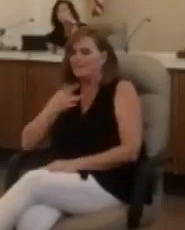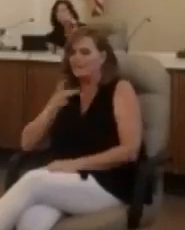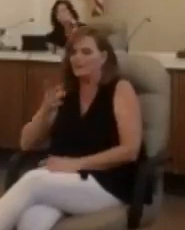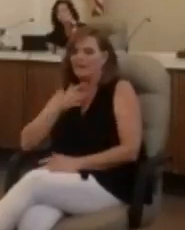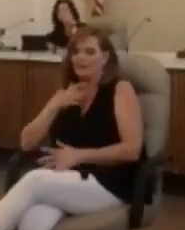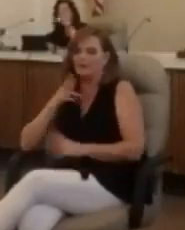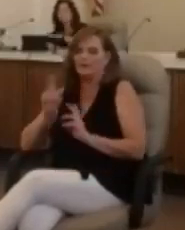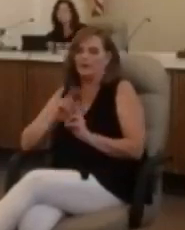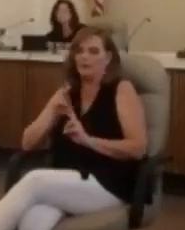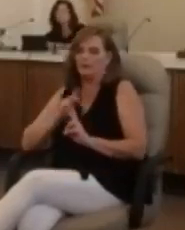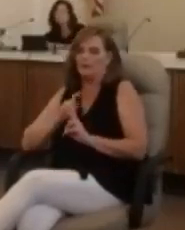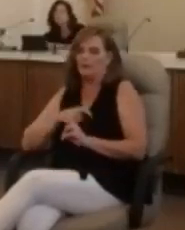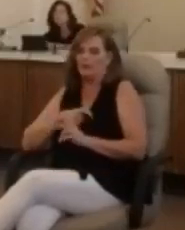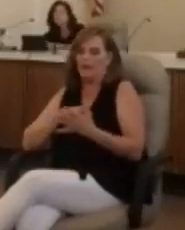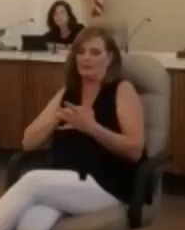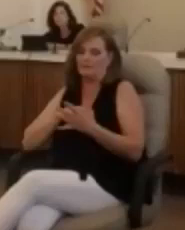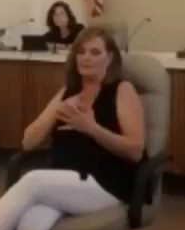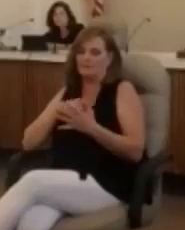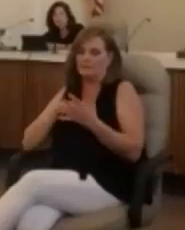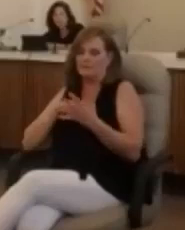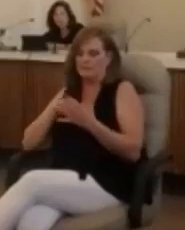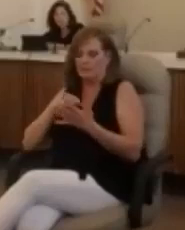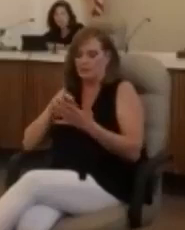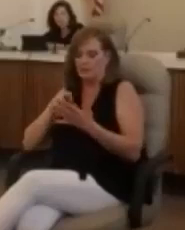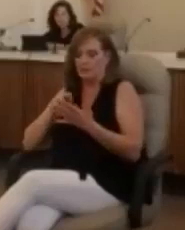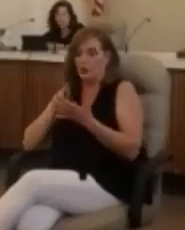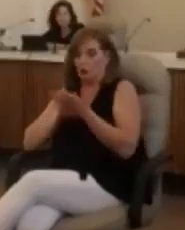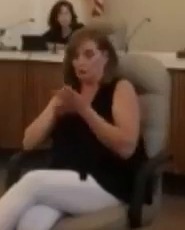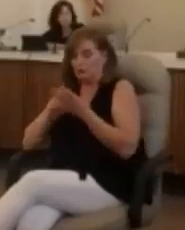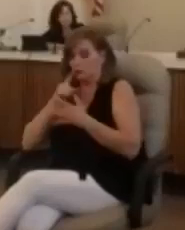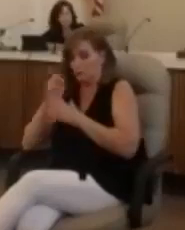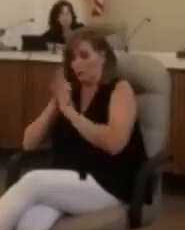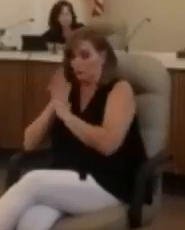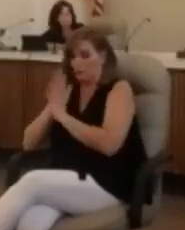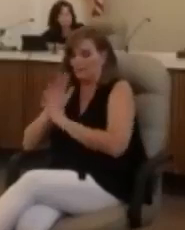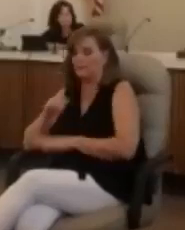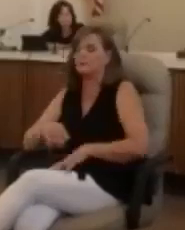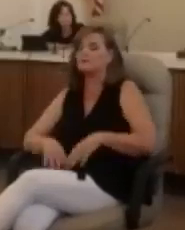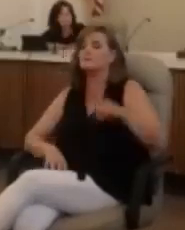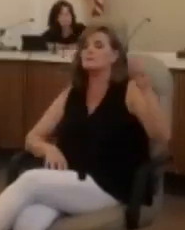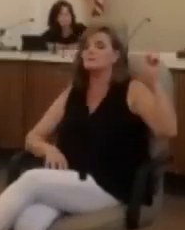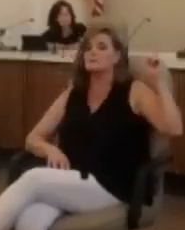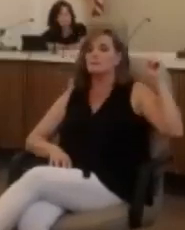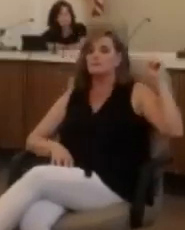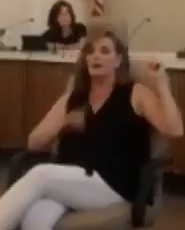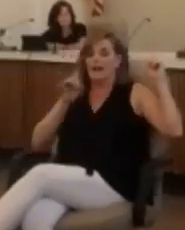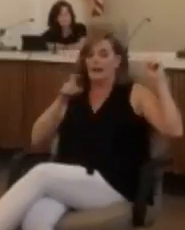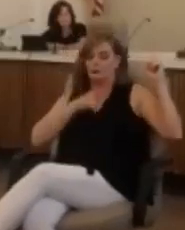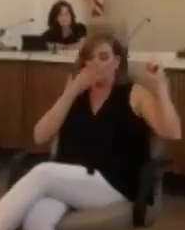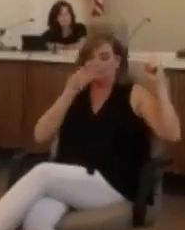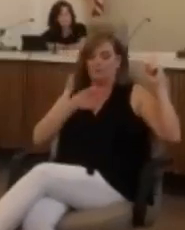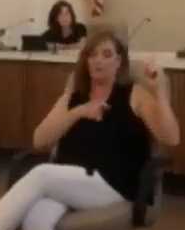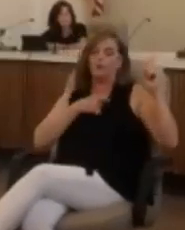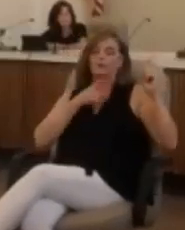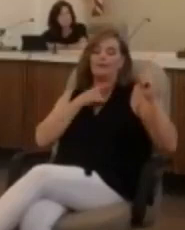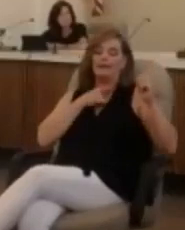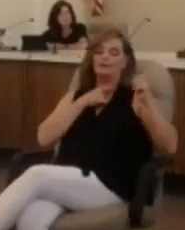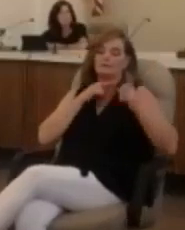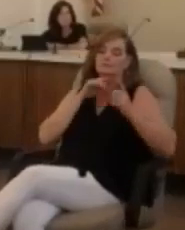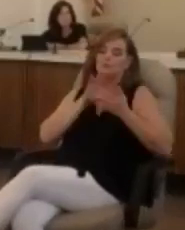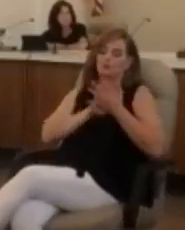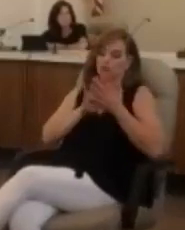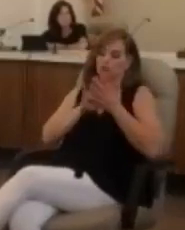of breezed over it too quickly. I will just point out that that traffic study would be part of the seeker for the